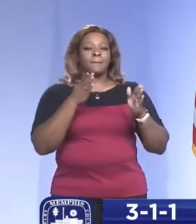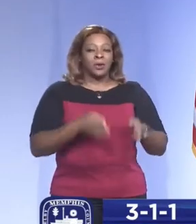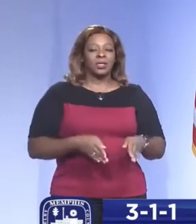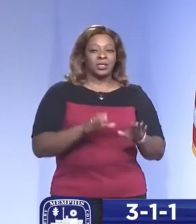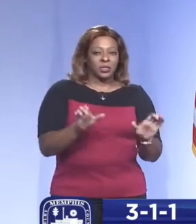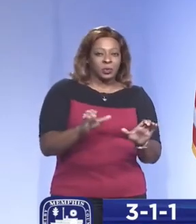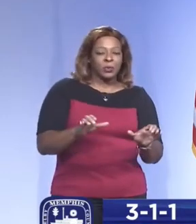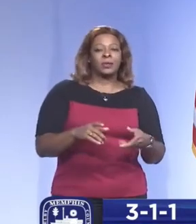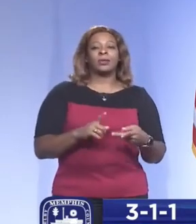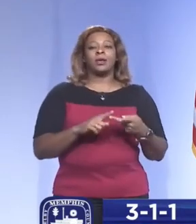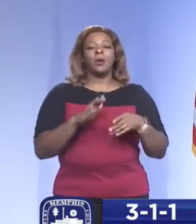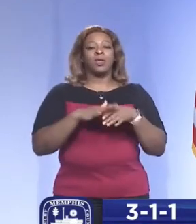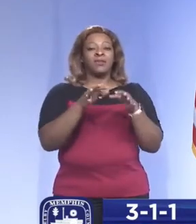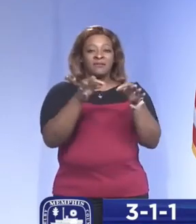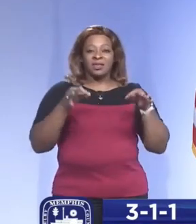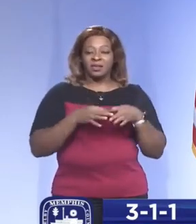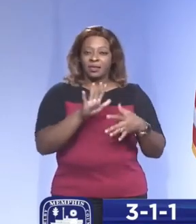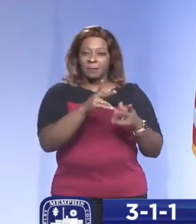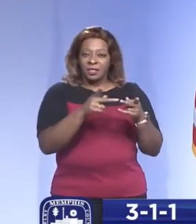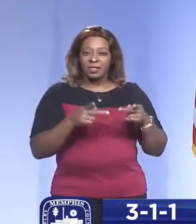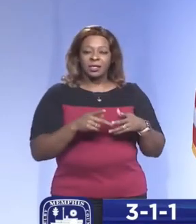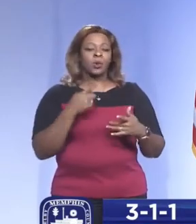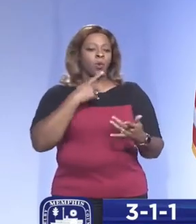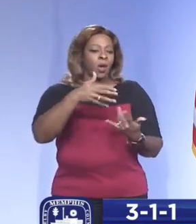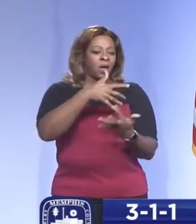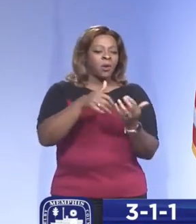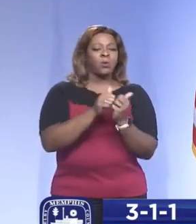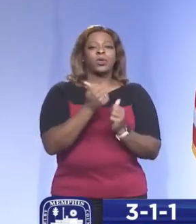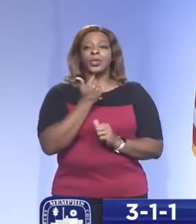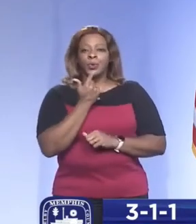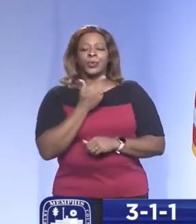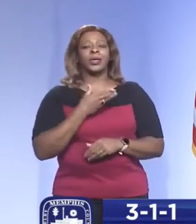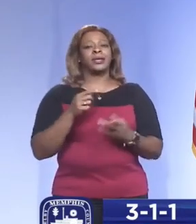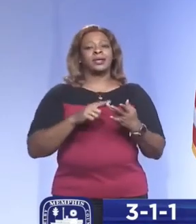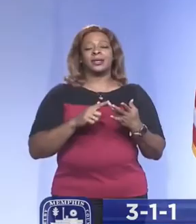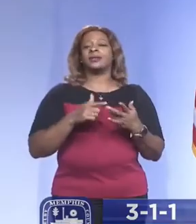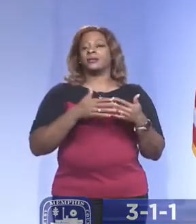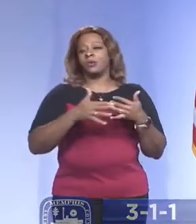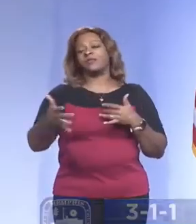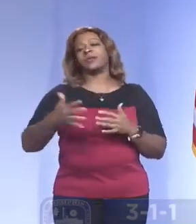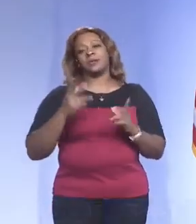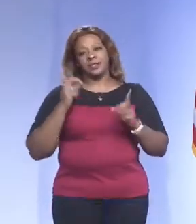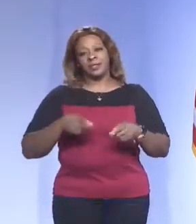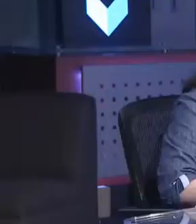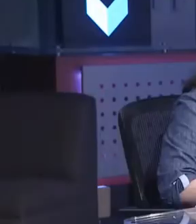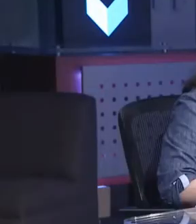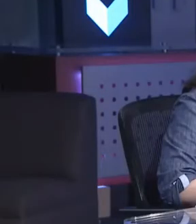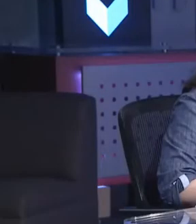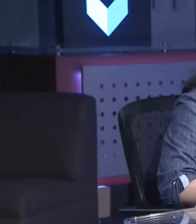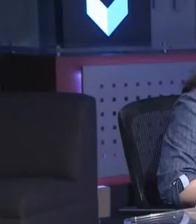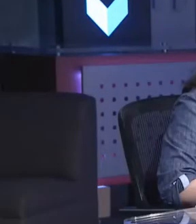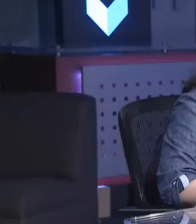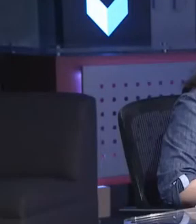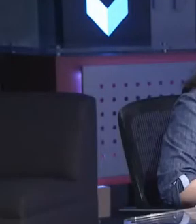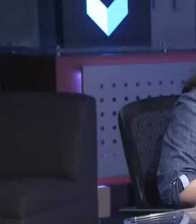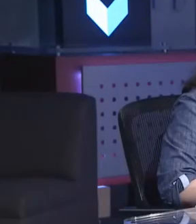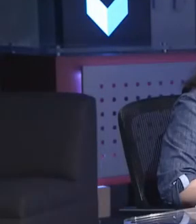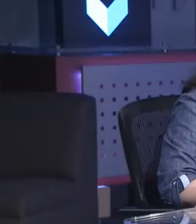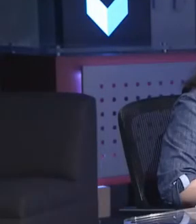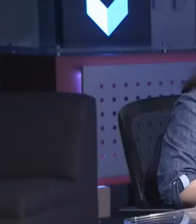do on the field, who have they interacted with, and then we go from there. We'll go back to Alex Coleman